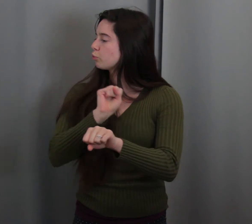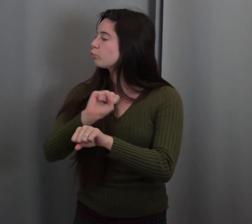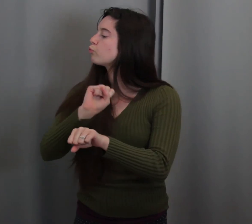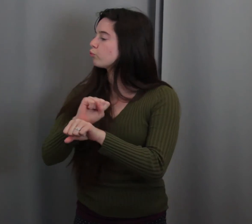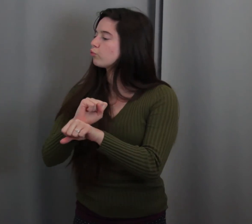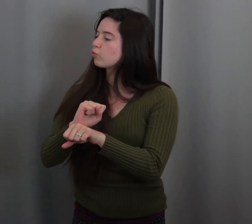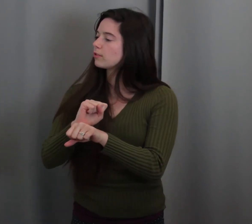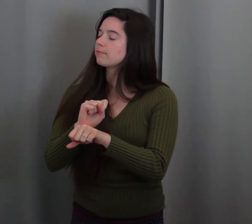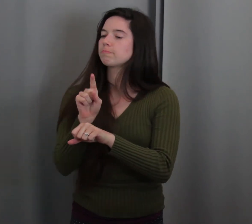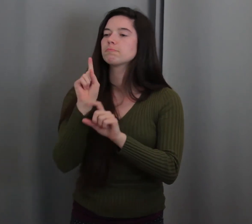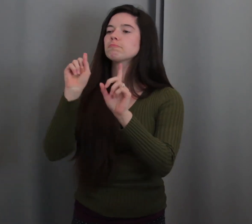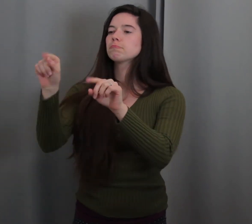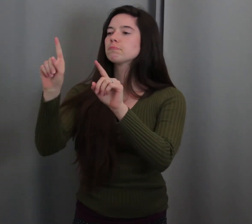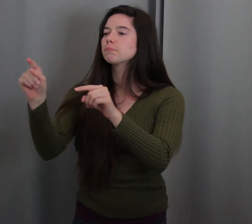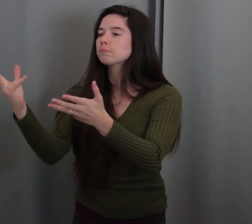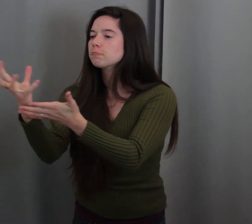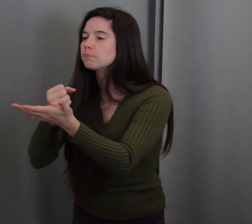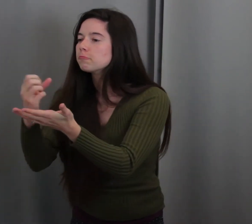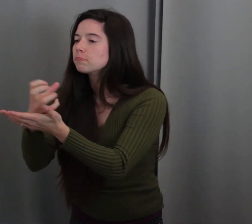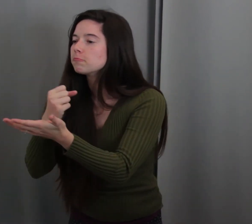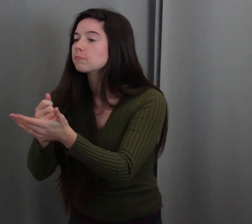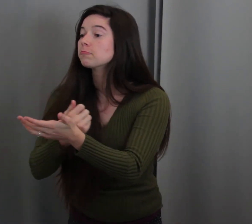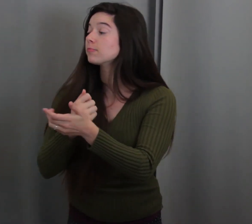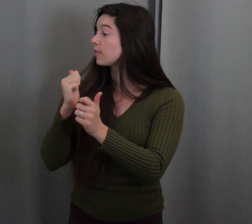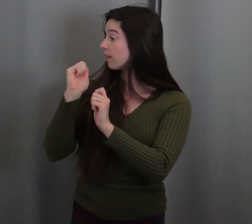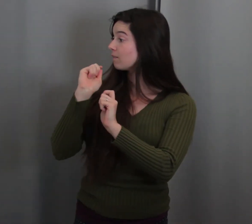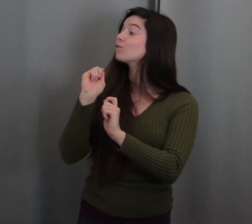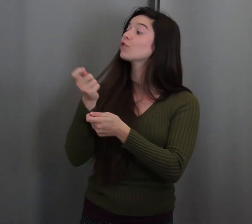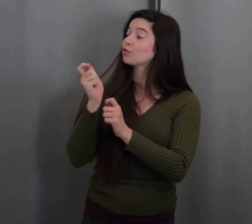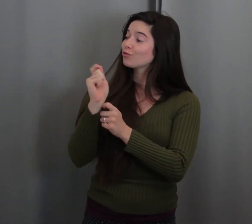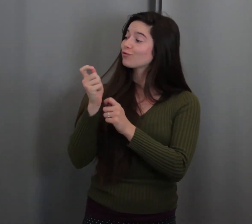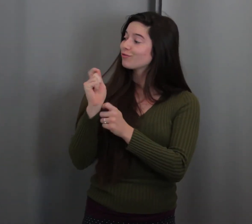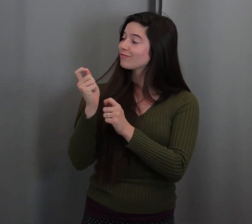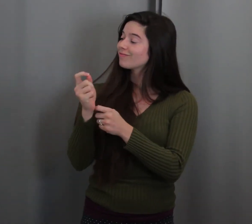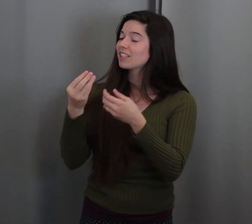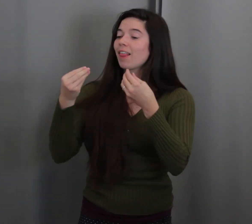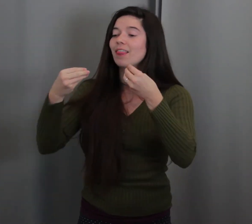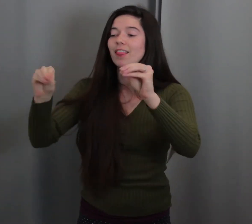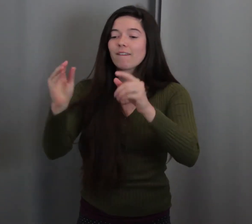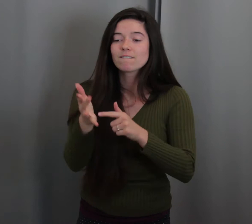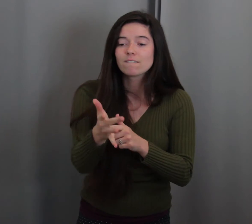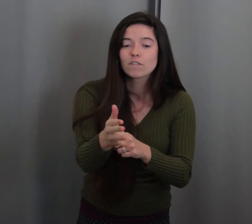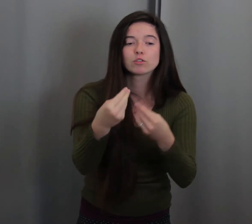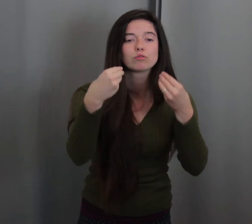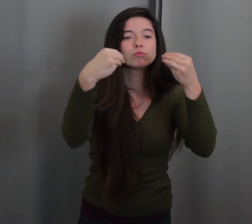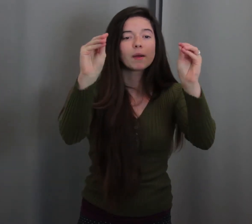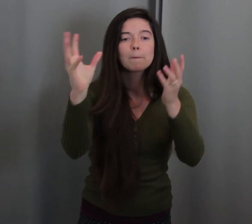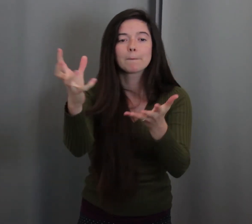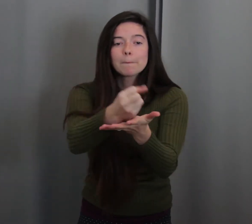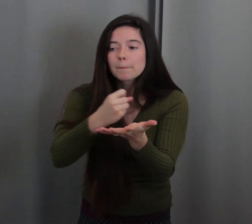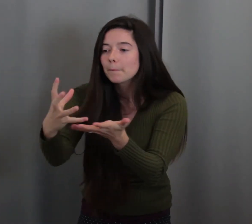He thanked God for giving him the strength to keep going.